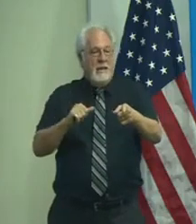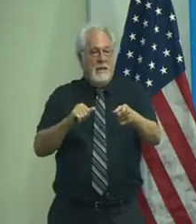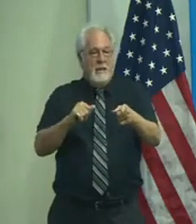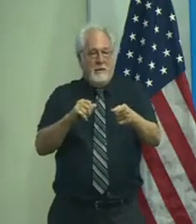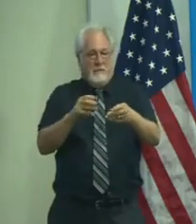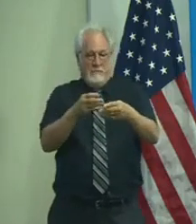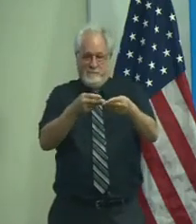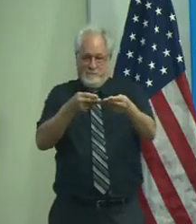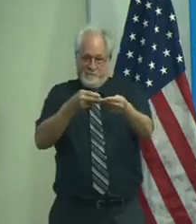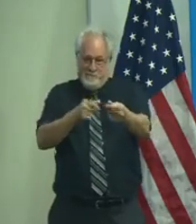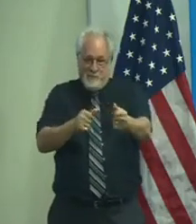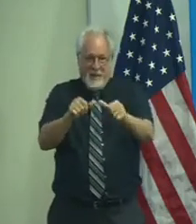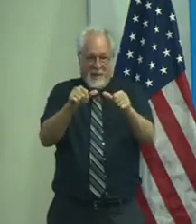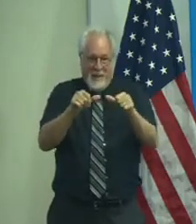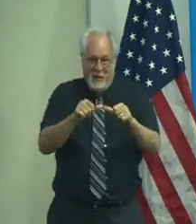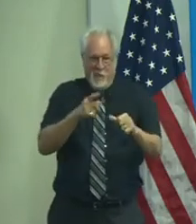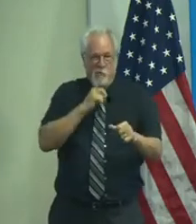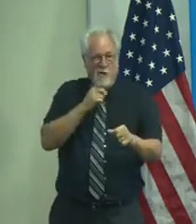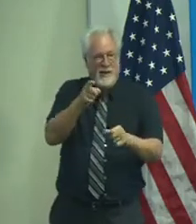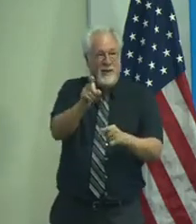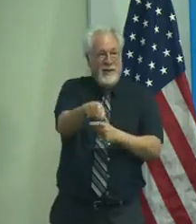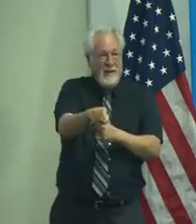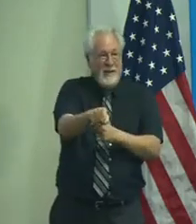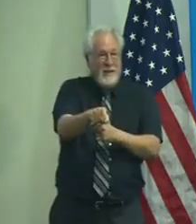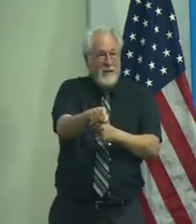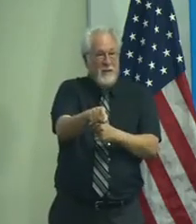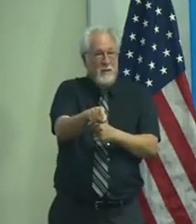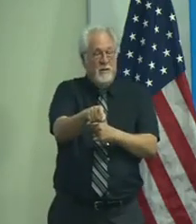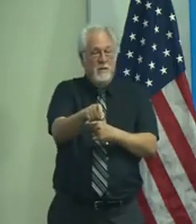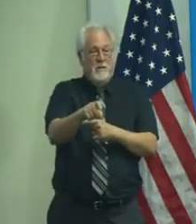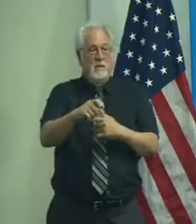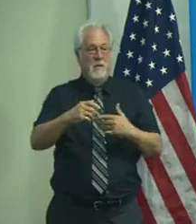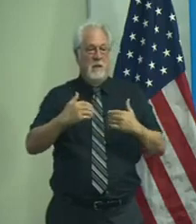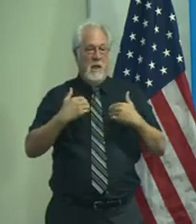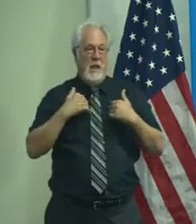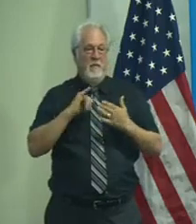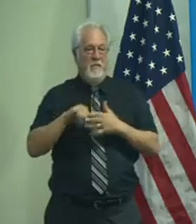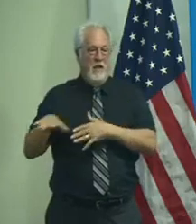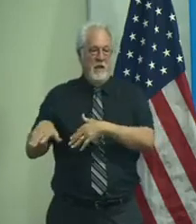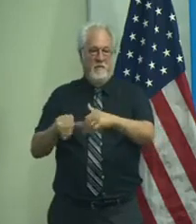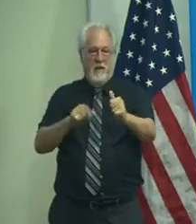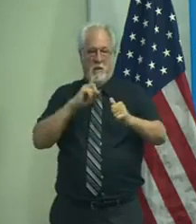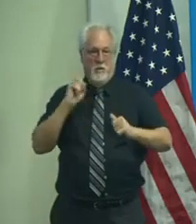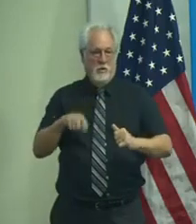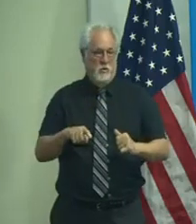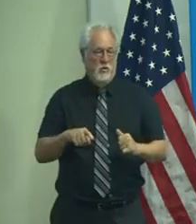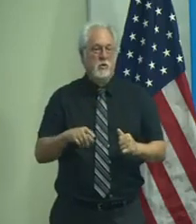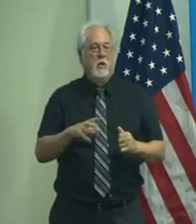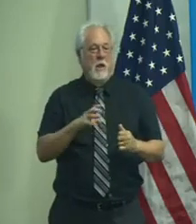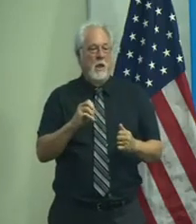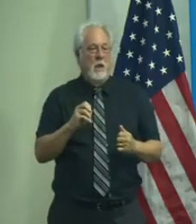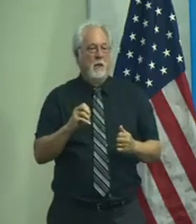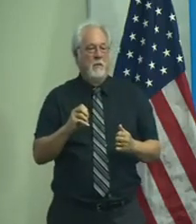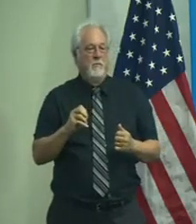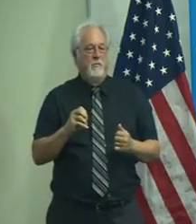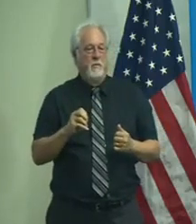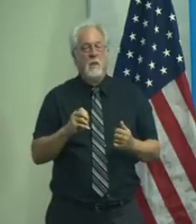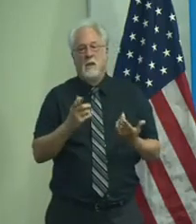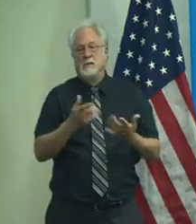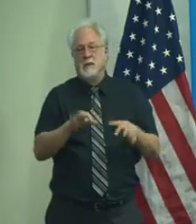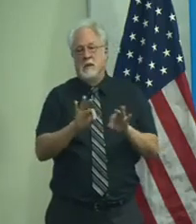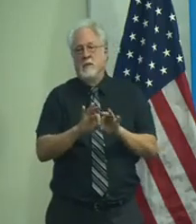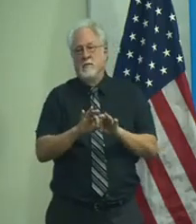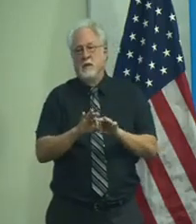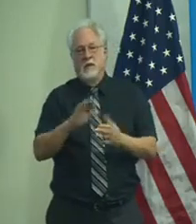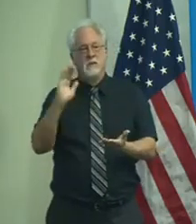the areas we think now that might really need to have evacuation orders in place, and it's